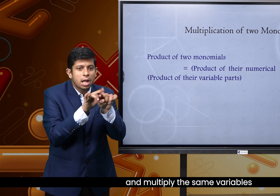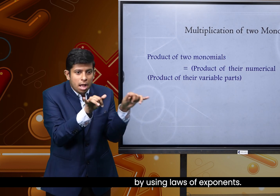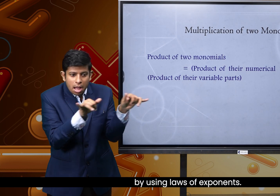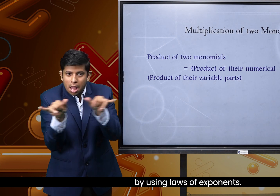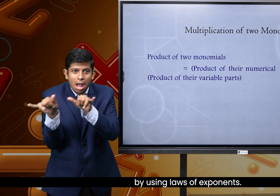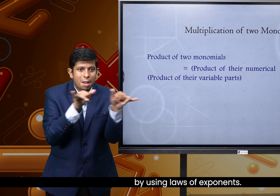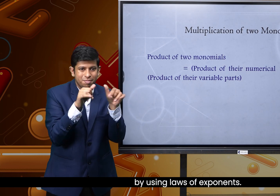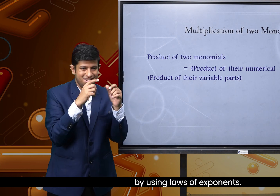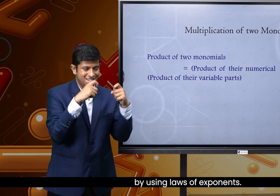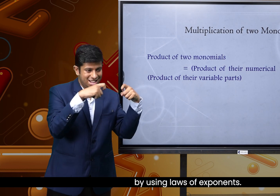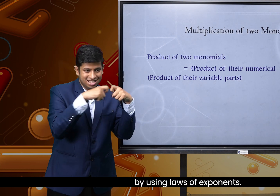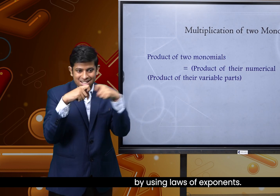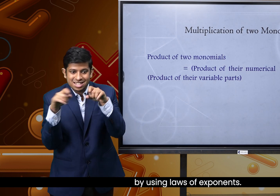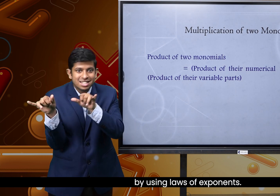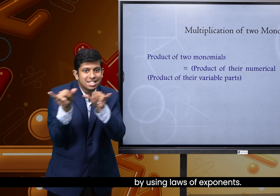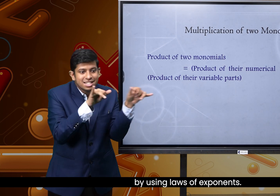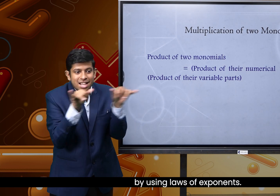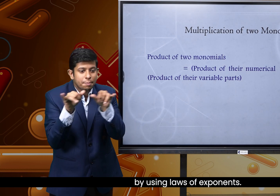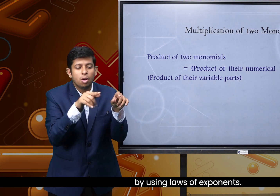by using laws of exponents.